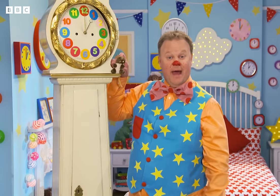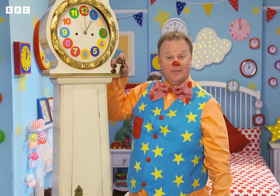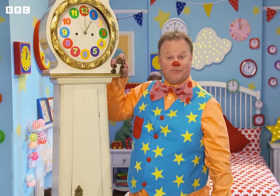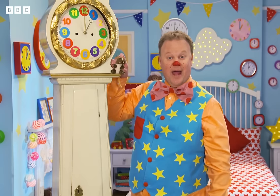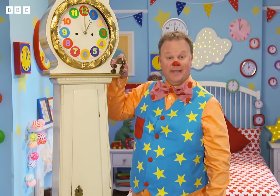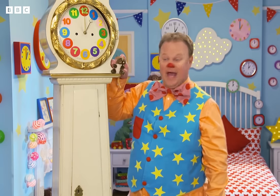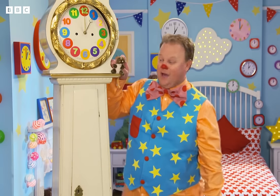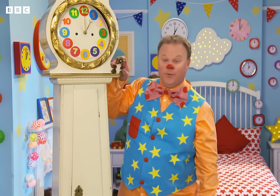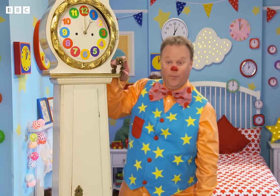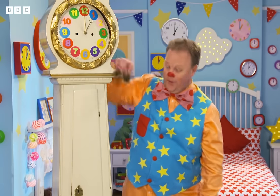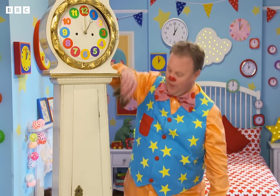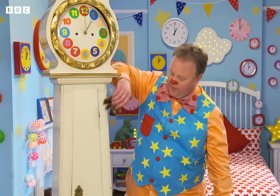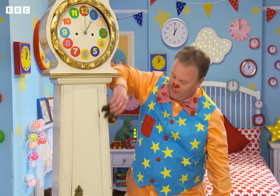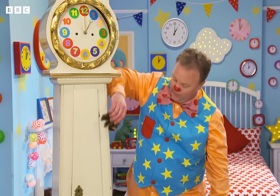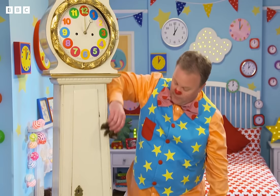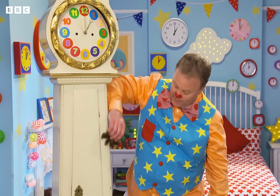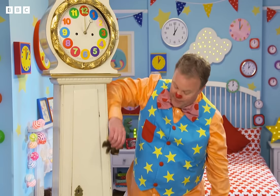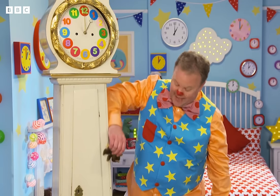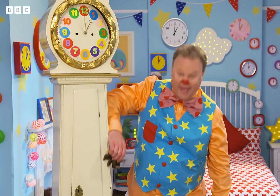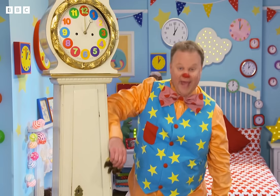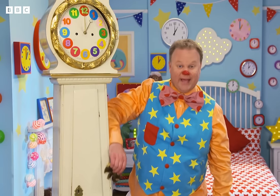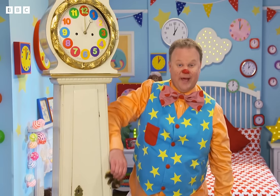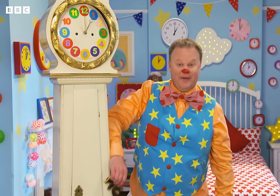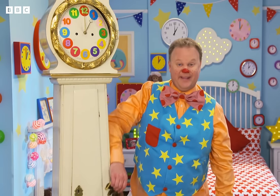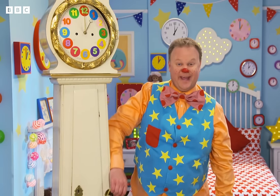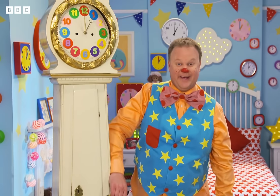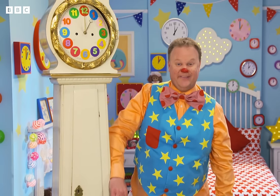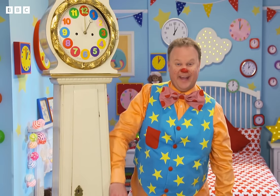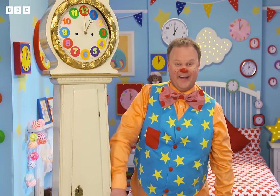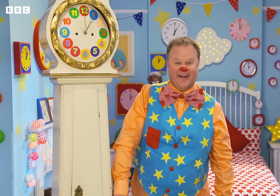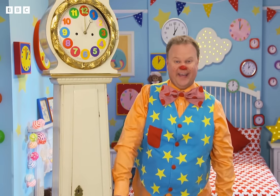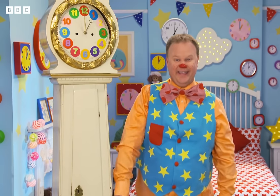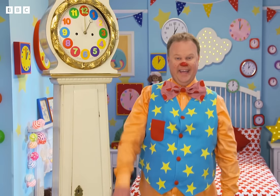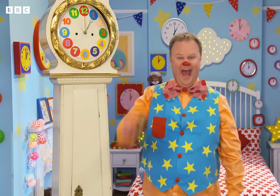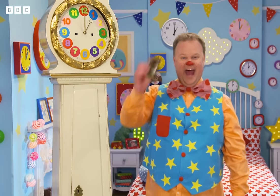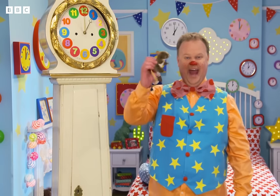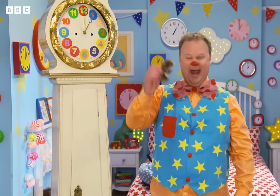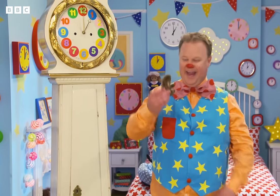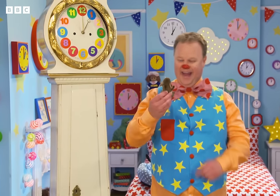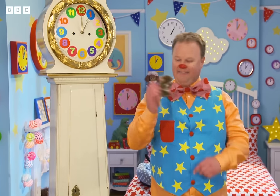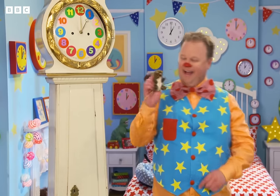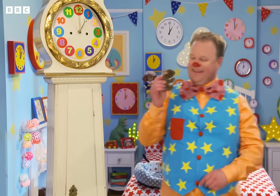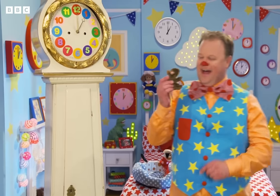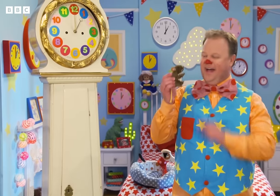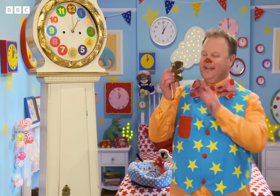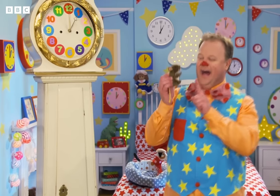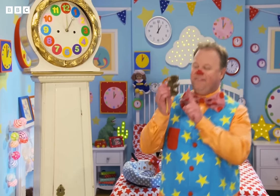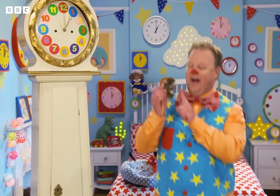mouse ran down. Woohoo! Hickory dickory dock. Yay! Well done! High